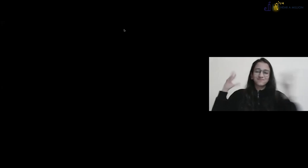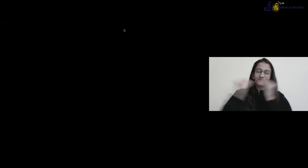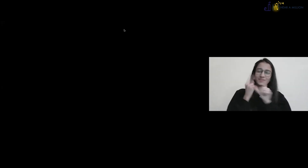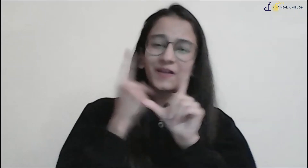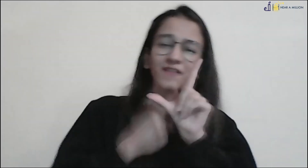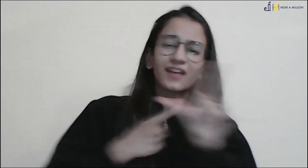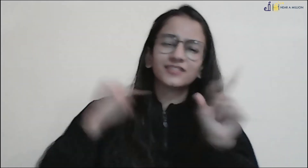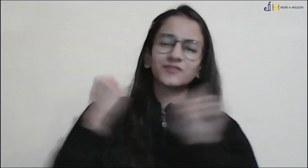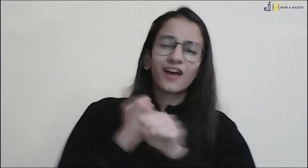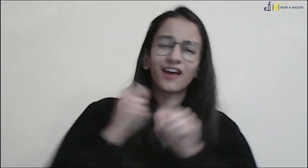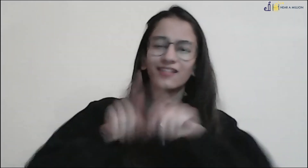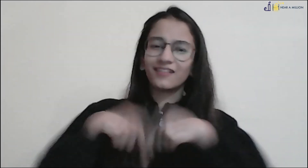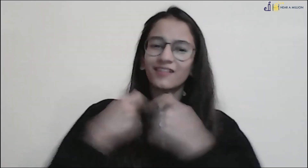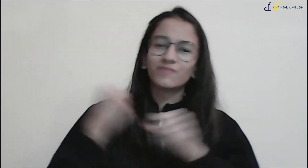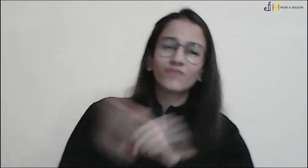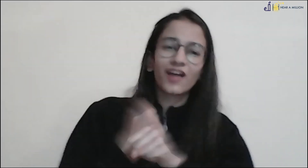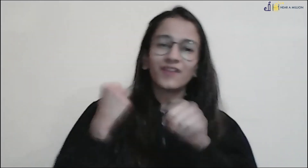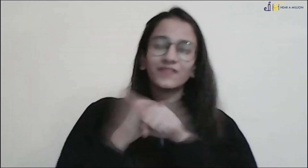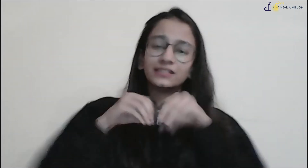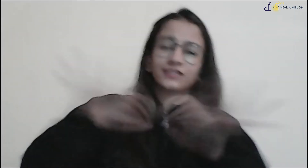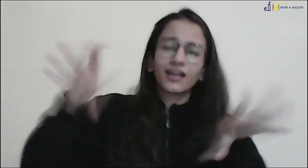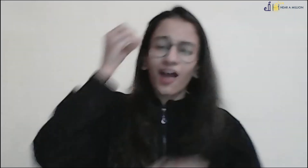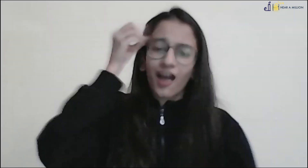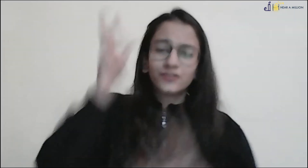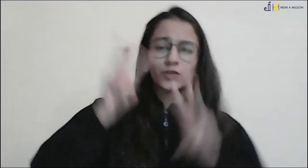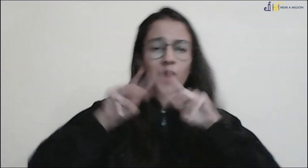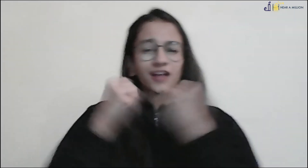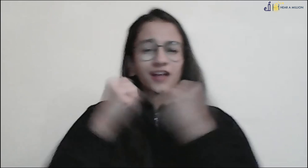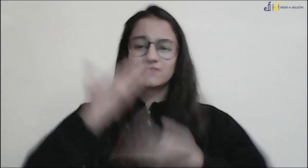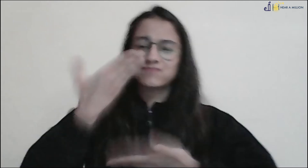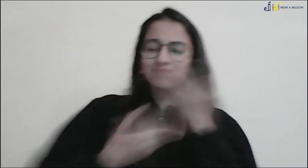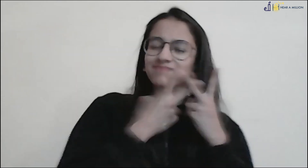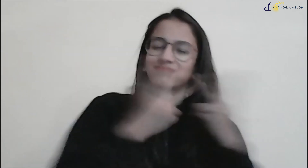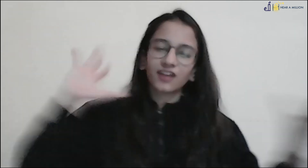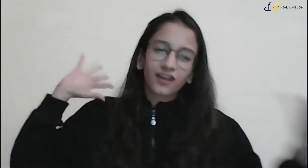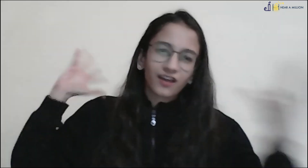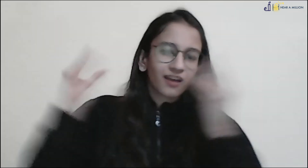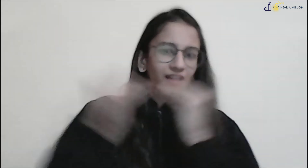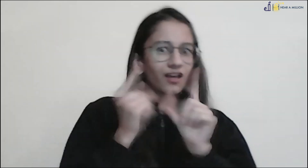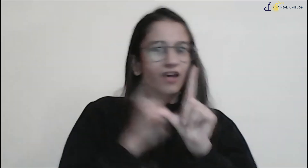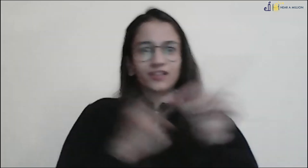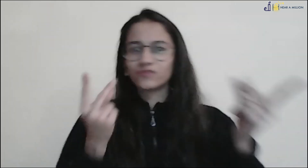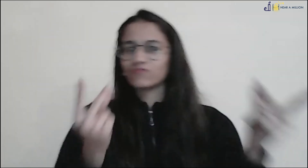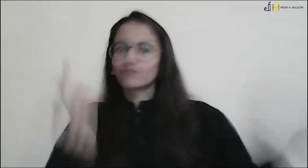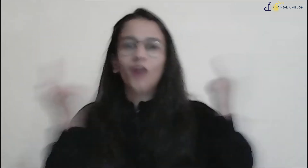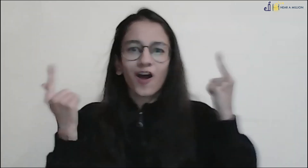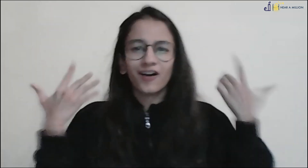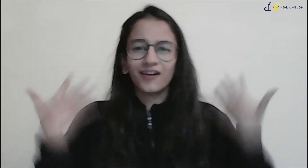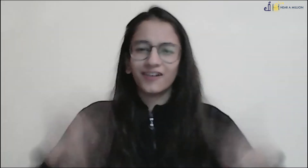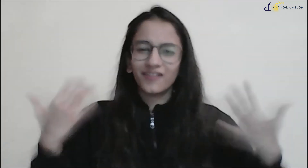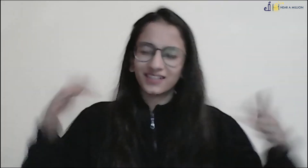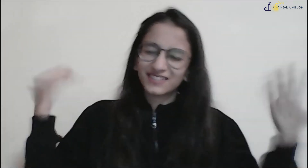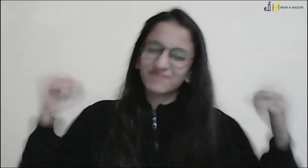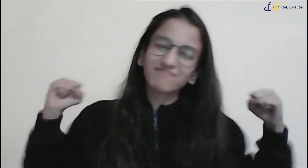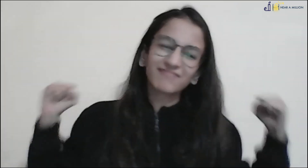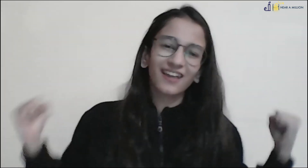Beautiful video. Beautiful compilation of the 1 year of teamwork that we've done, awareness workshops, so much.